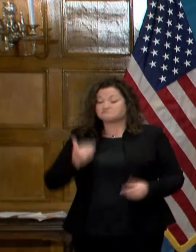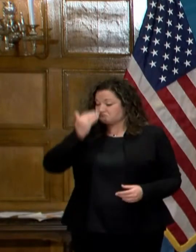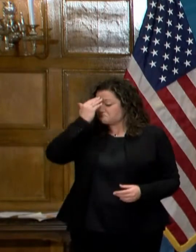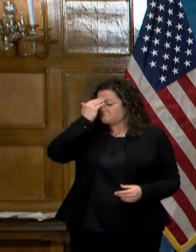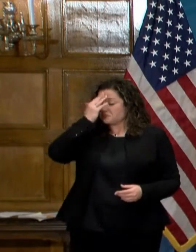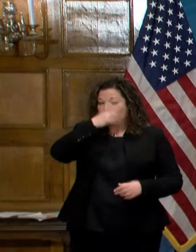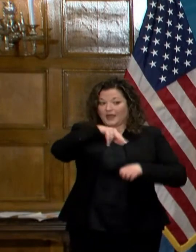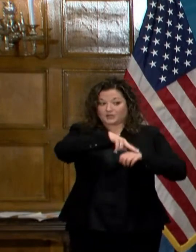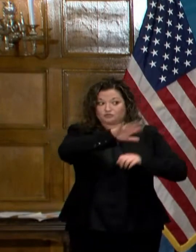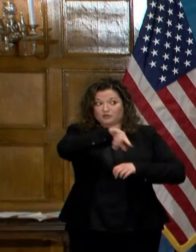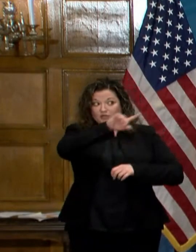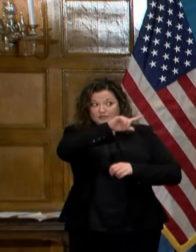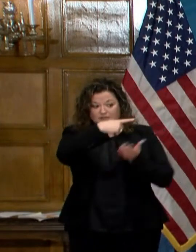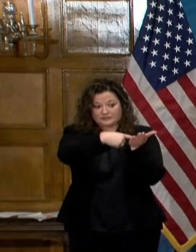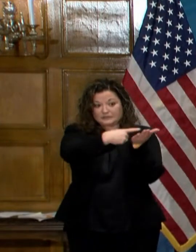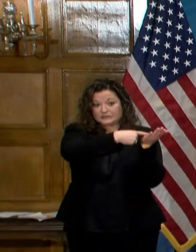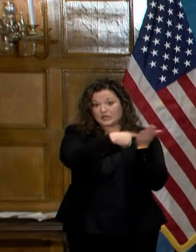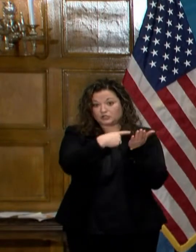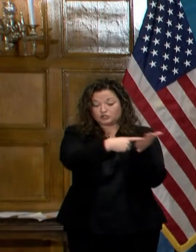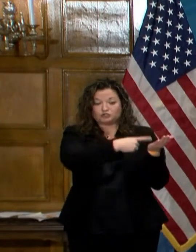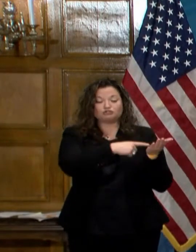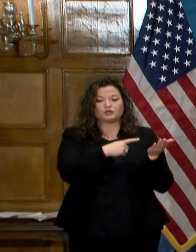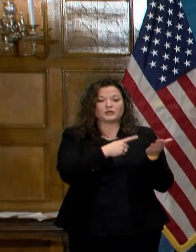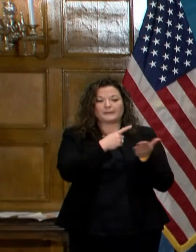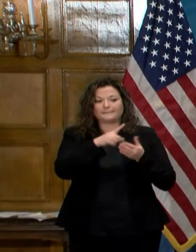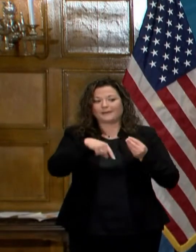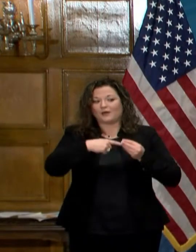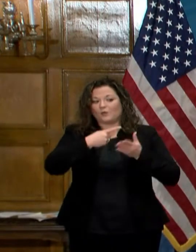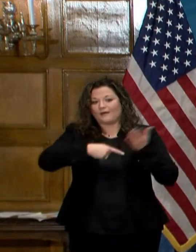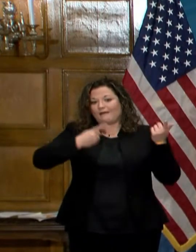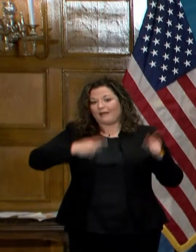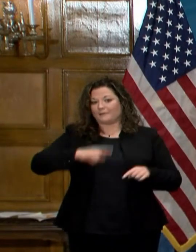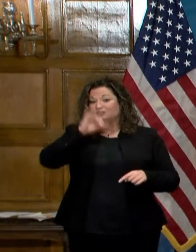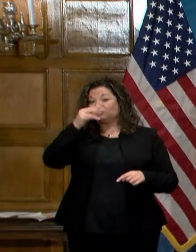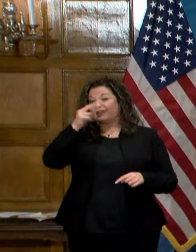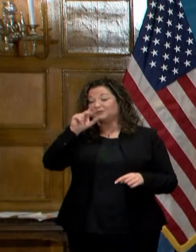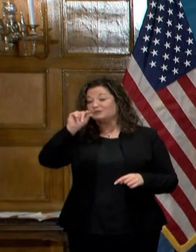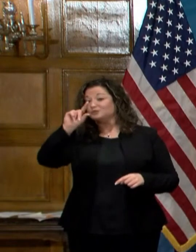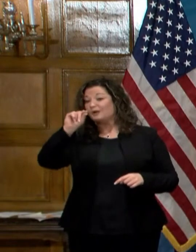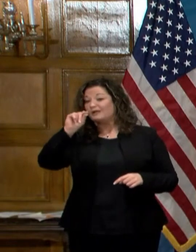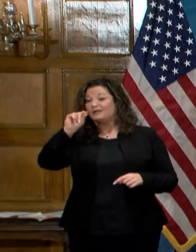discussion nationally about what happens on January 20th, the inauguration of the